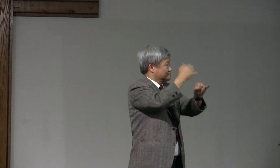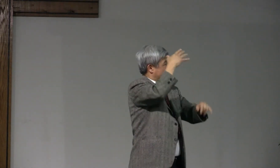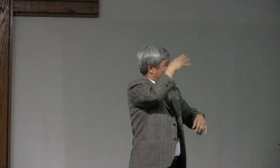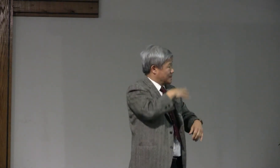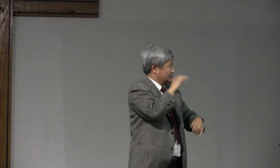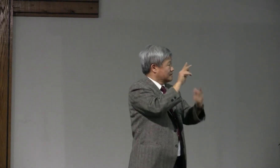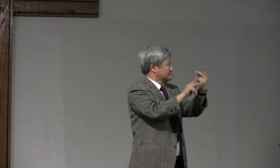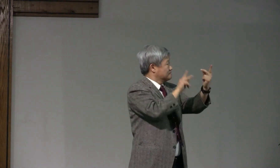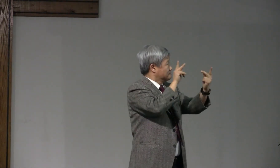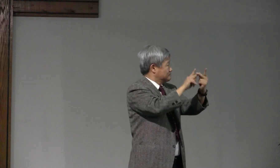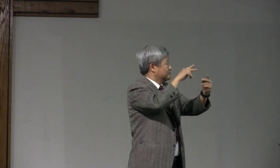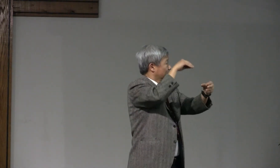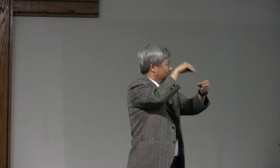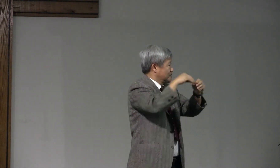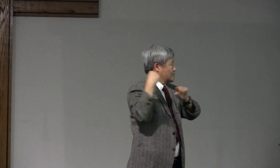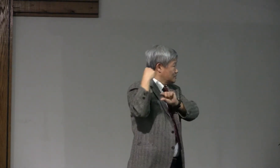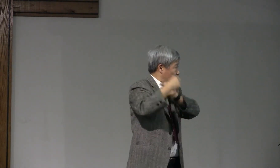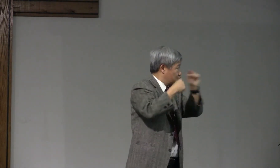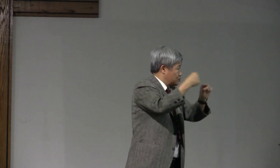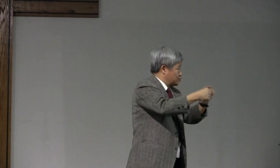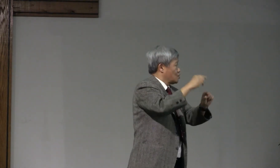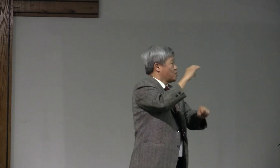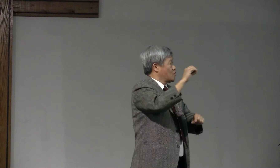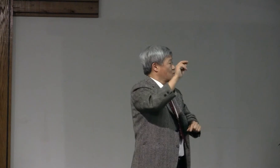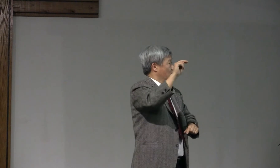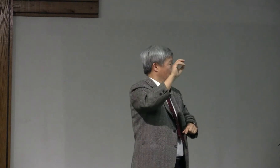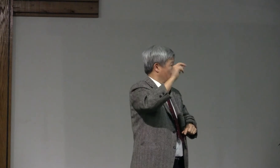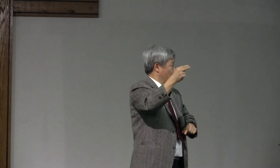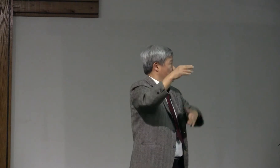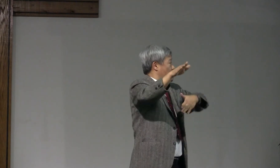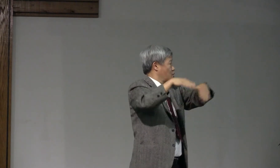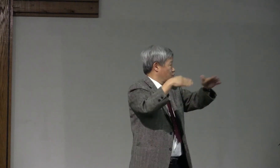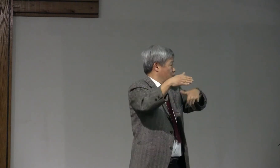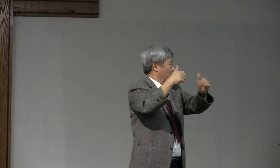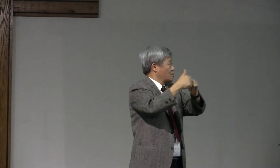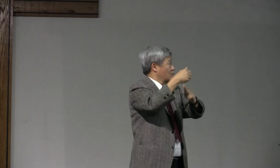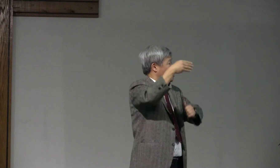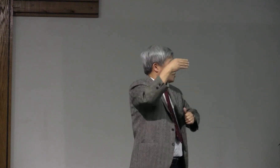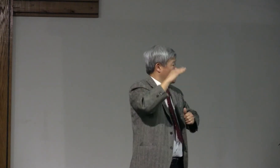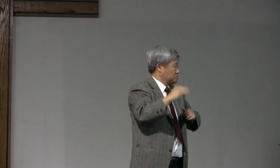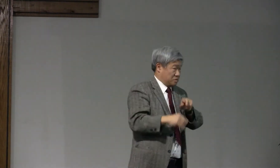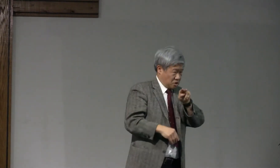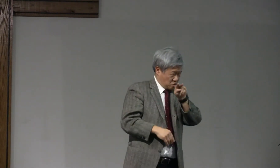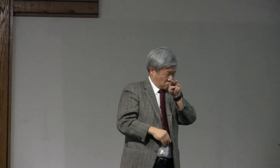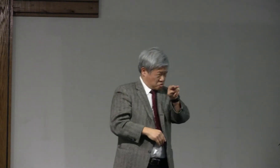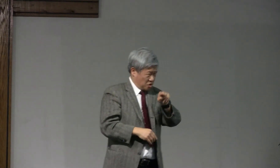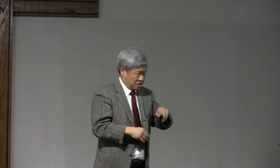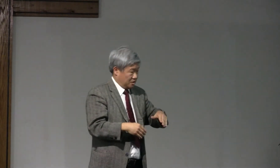Noah was a just man, perfect in his generation, and Noah walked with God.